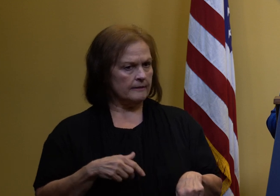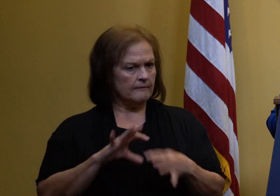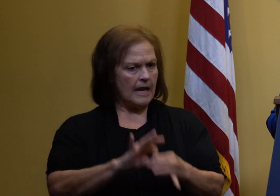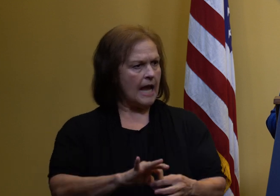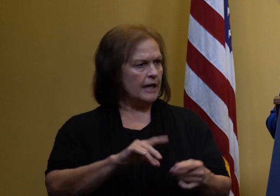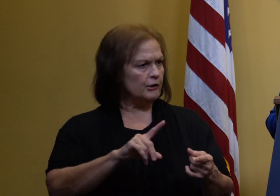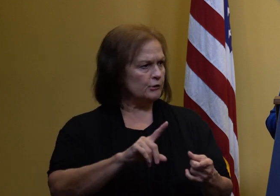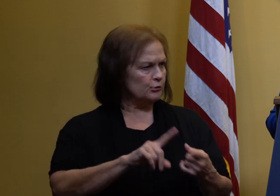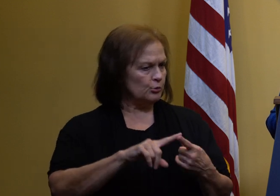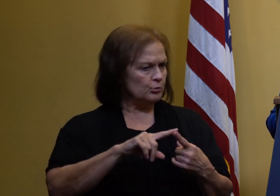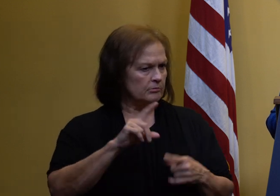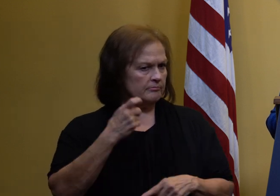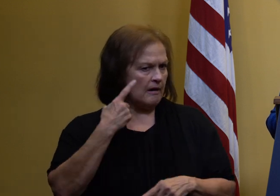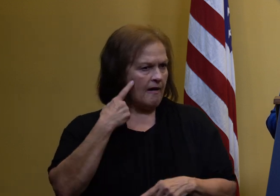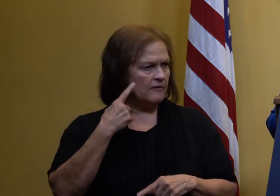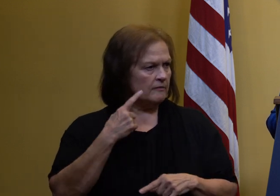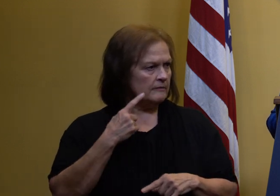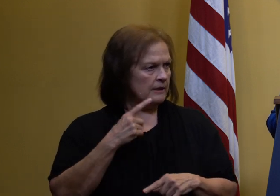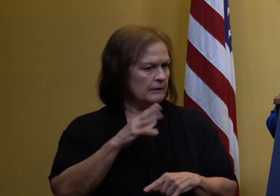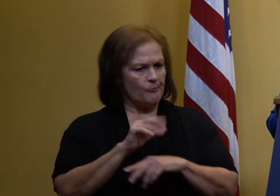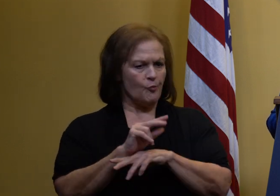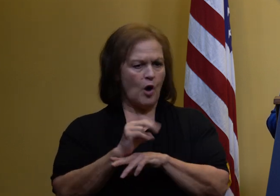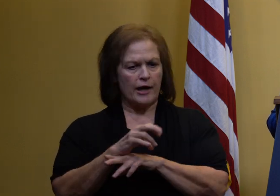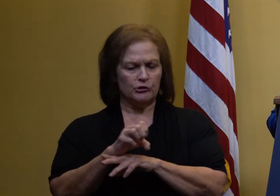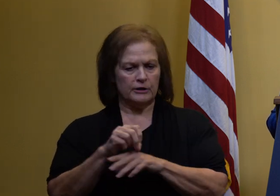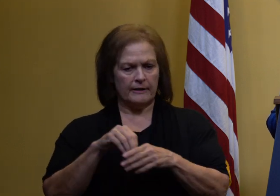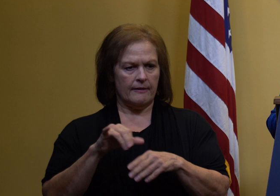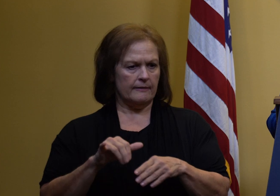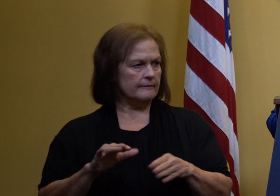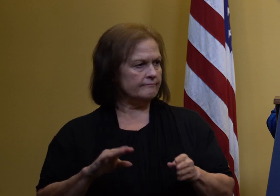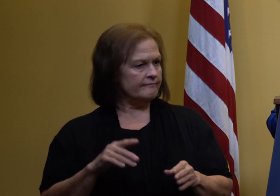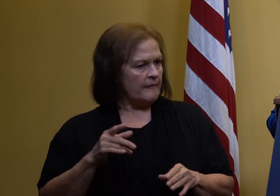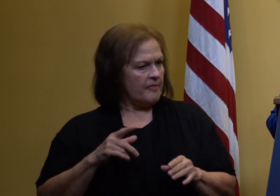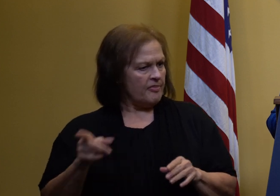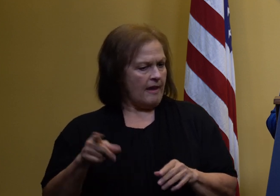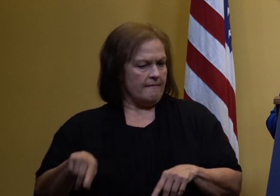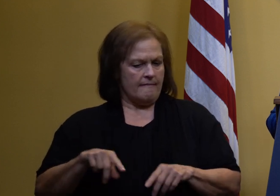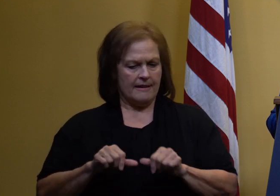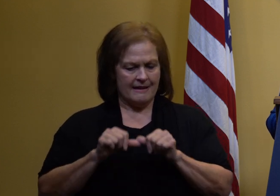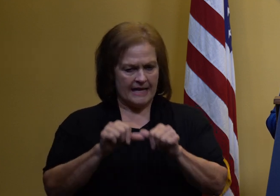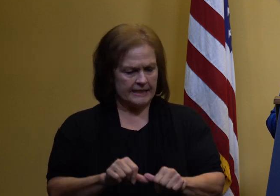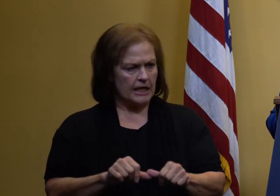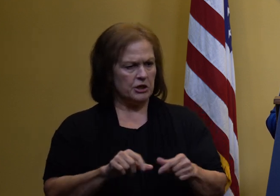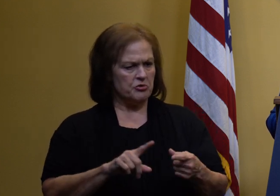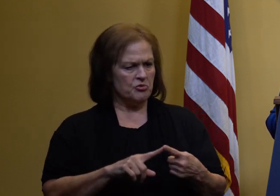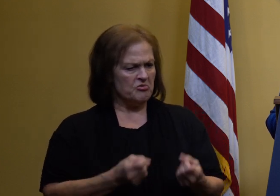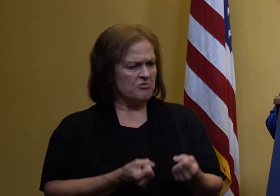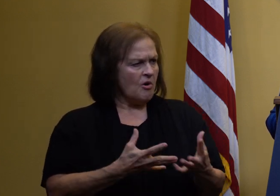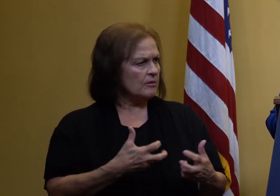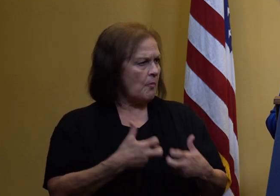the federal level, that continue to demonstrate and villainize and create the same hostile environment.